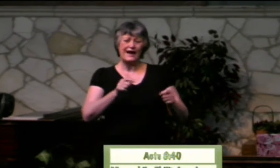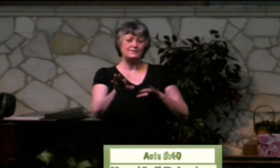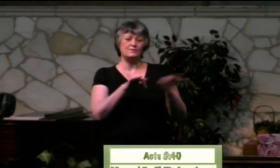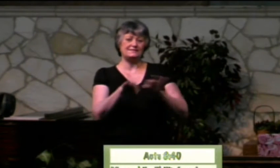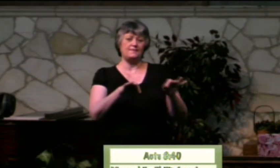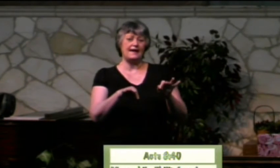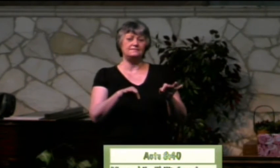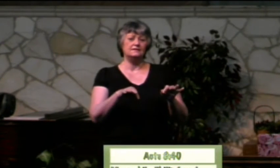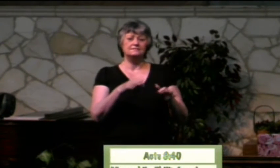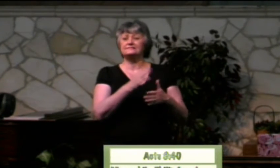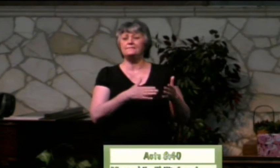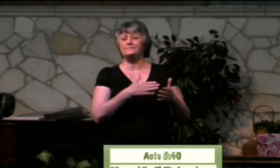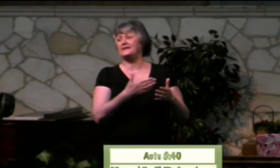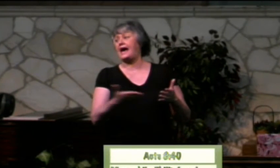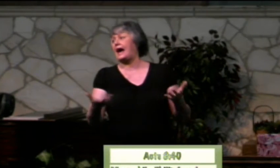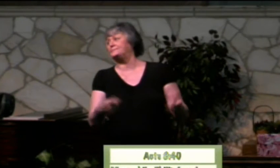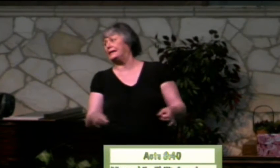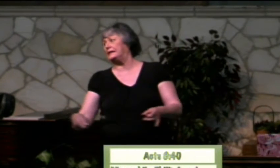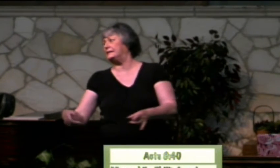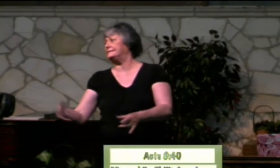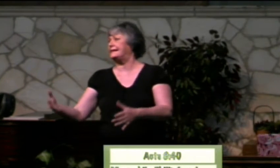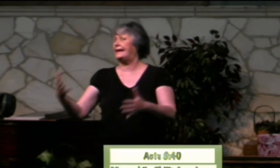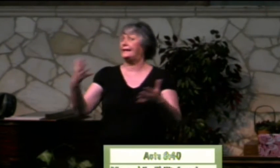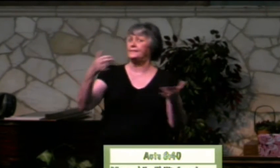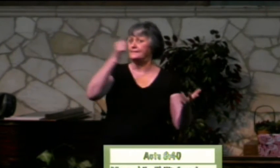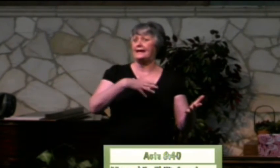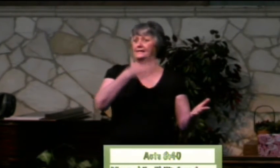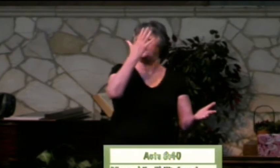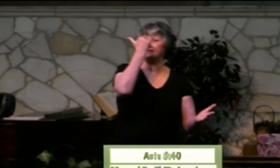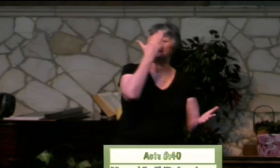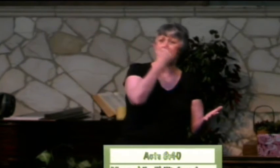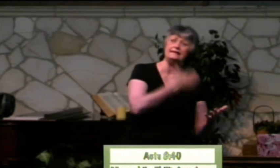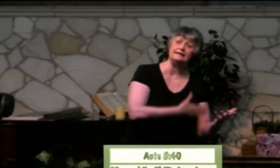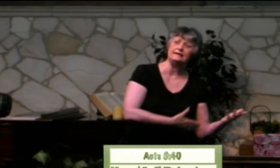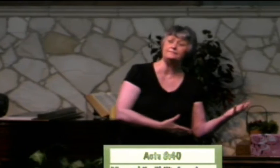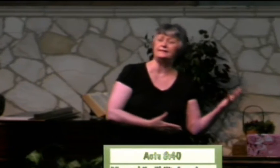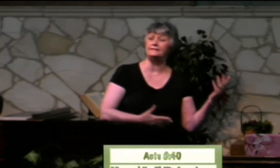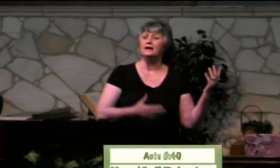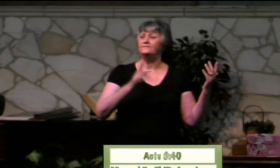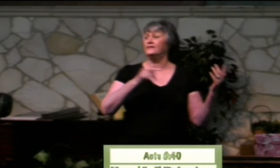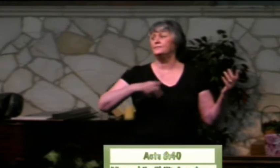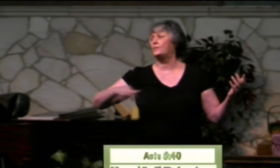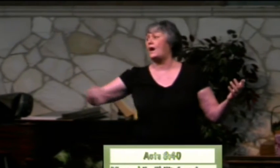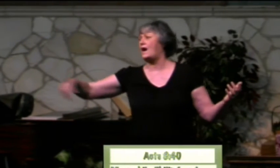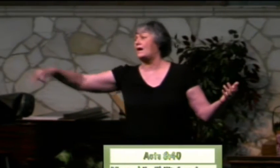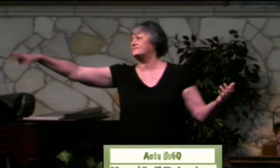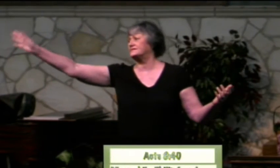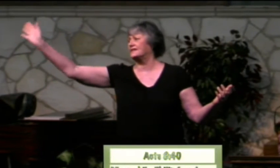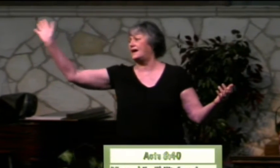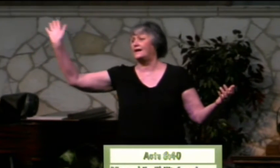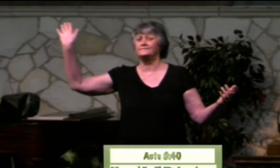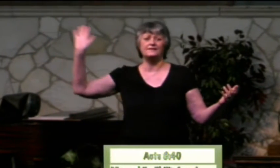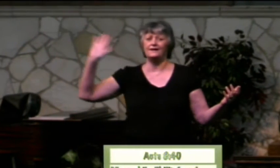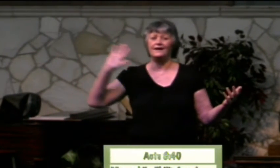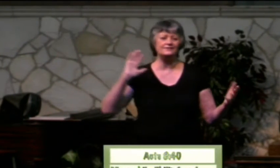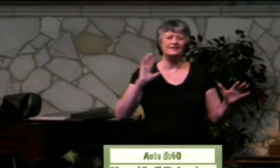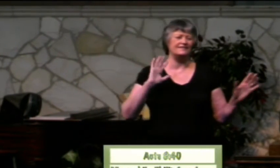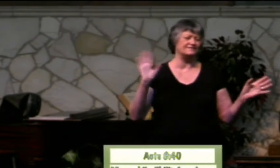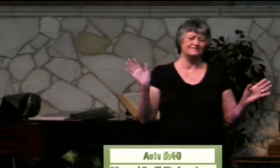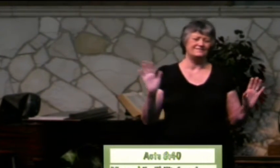to explain something happened and the man fell asleep and Philip walked and left. And I